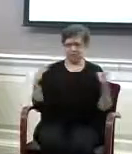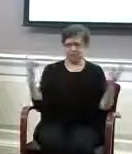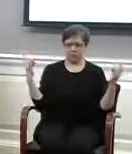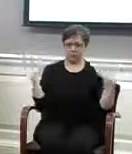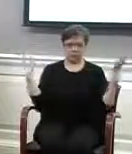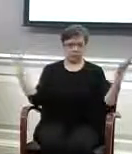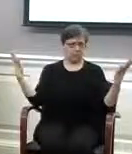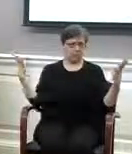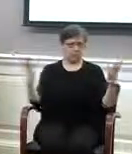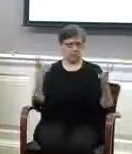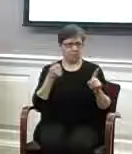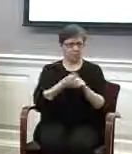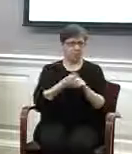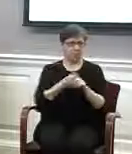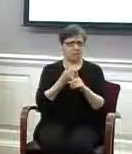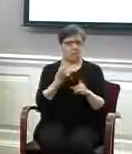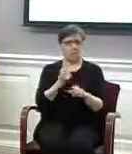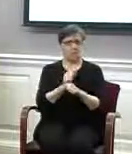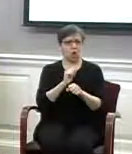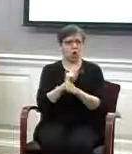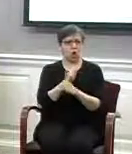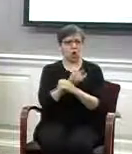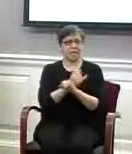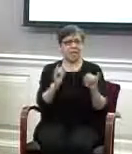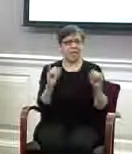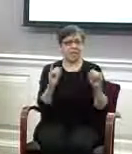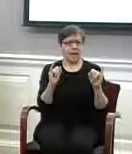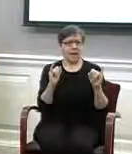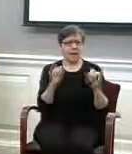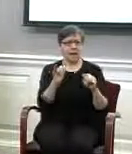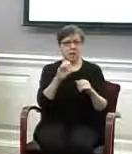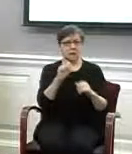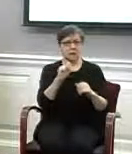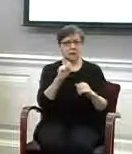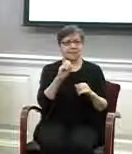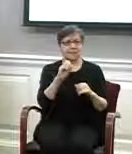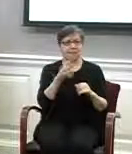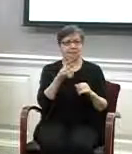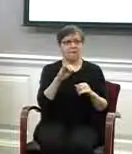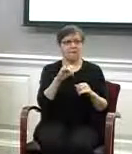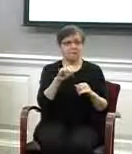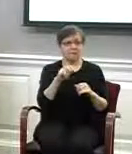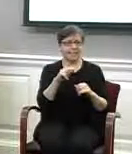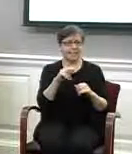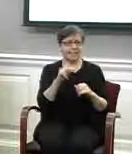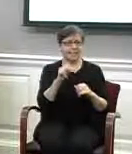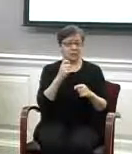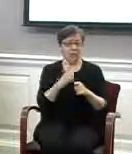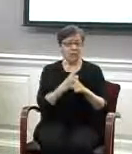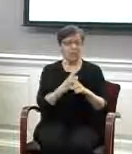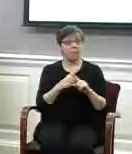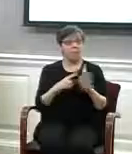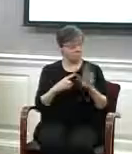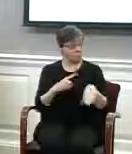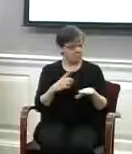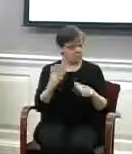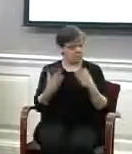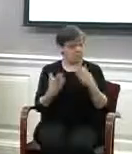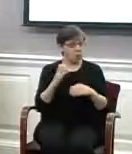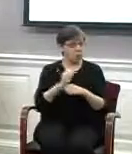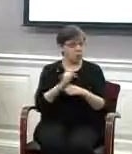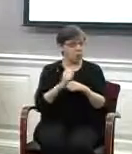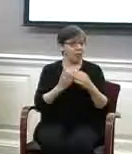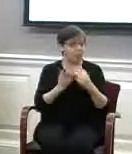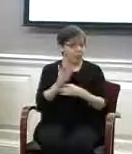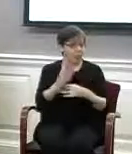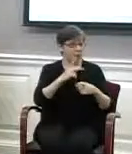sovereignty bodies par excellence. But maybe is there some way to work through the